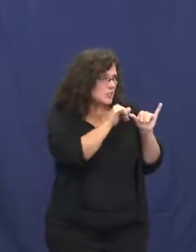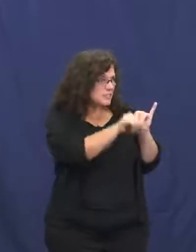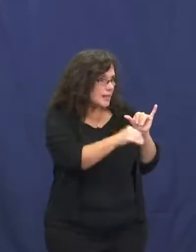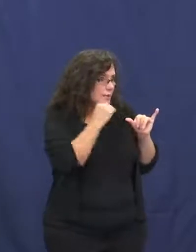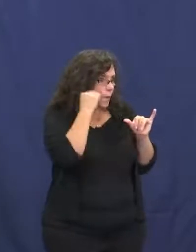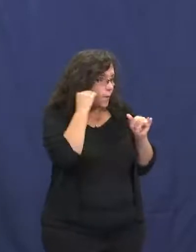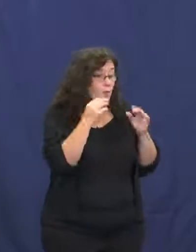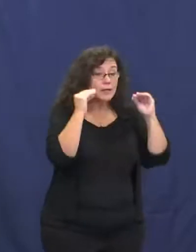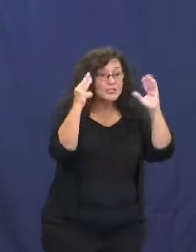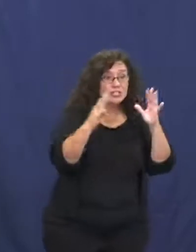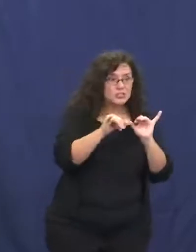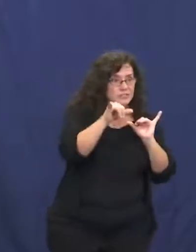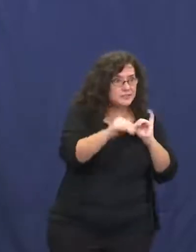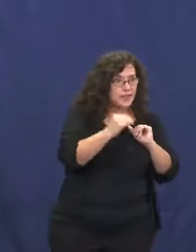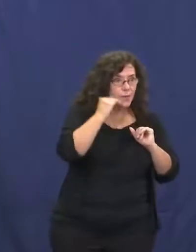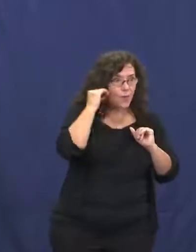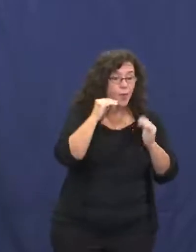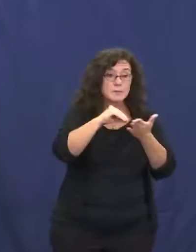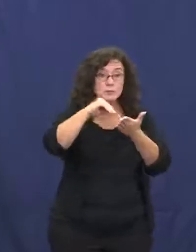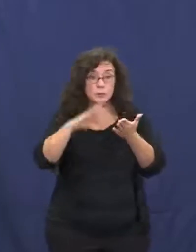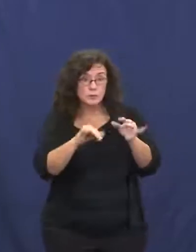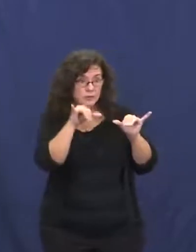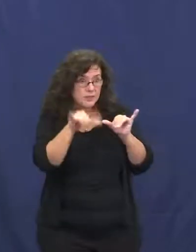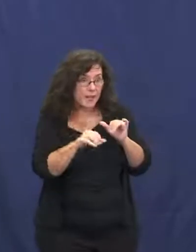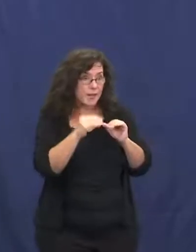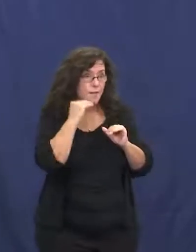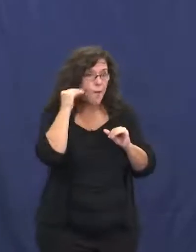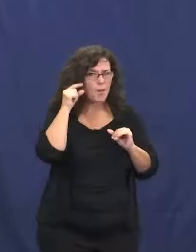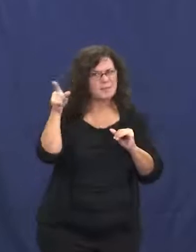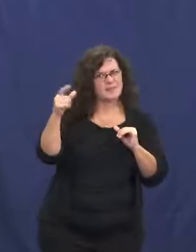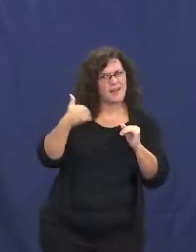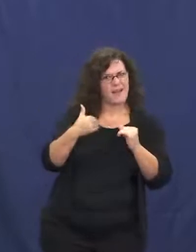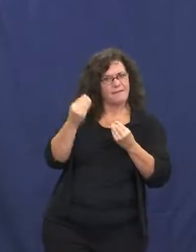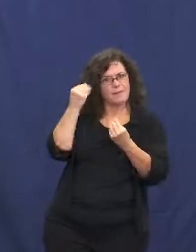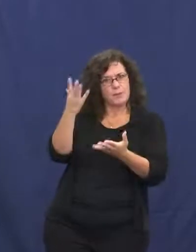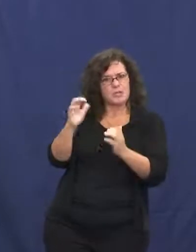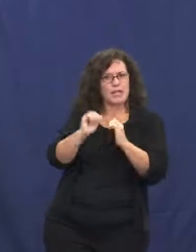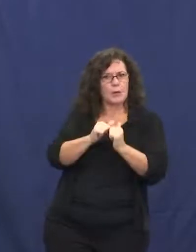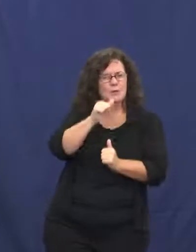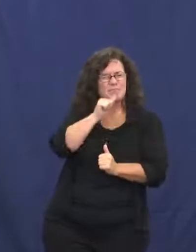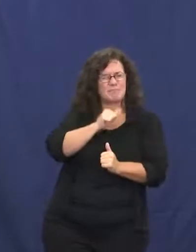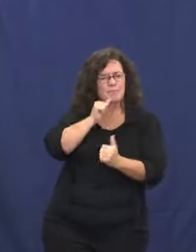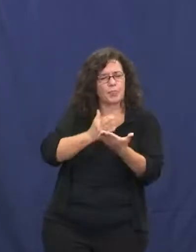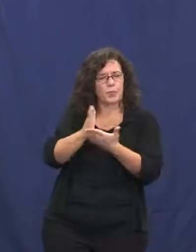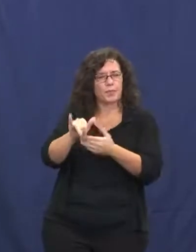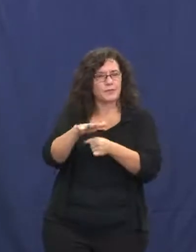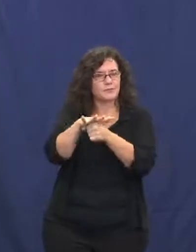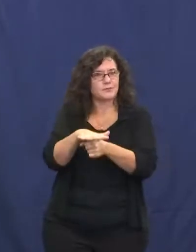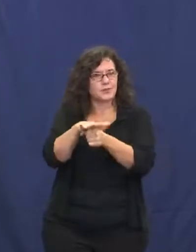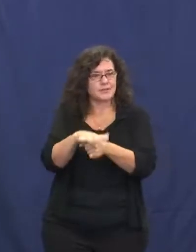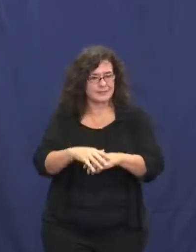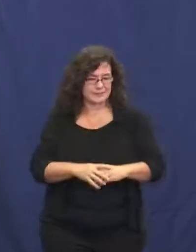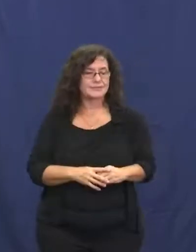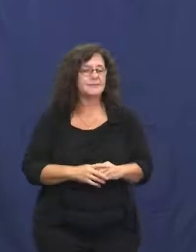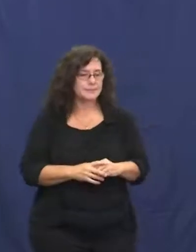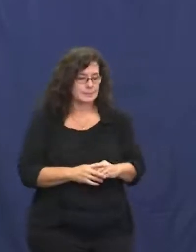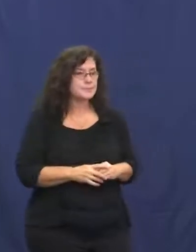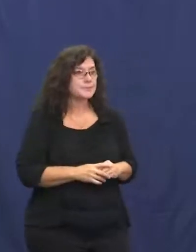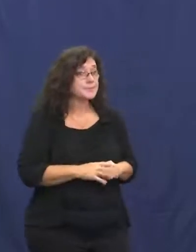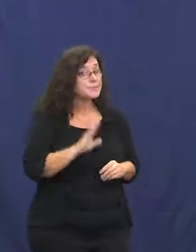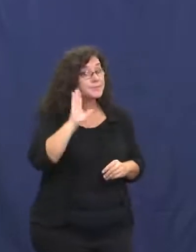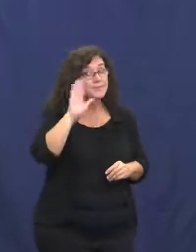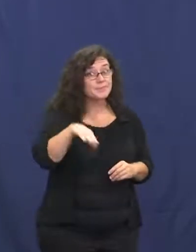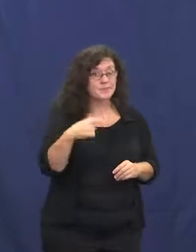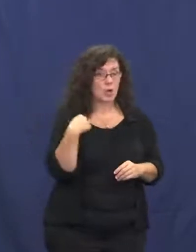about how to help cope with some of those stresses. And it is so important to recognize and appreciate our teachers who've had to just instantly try